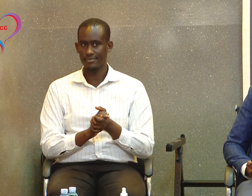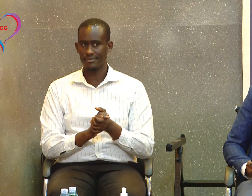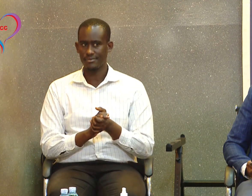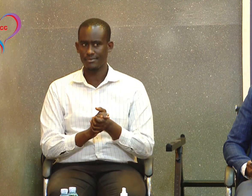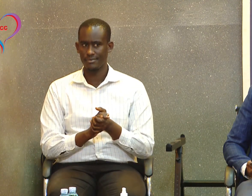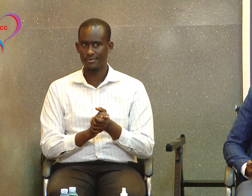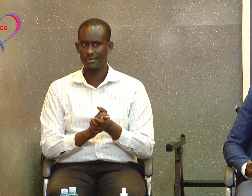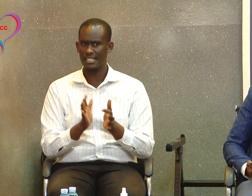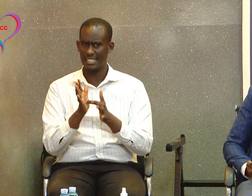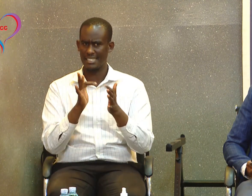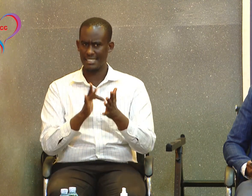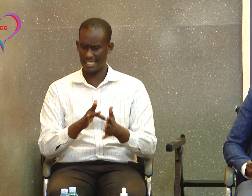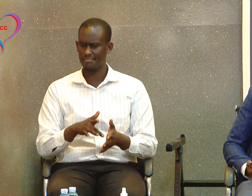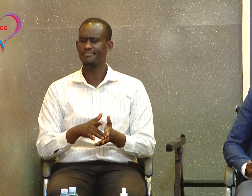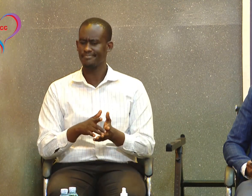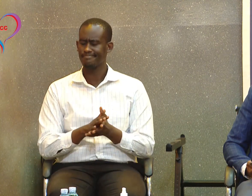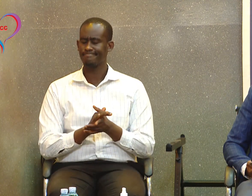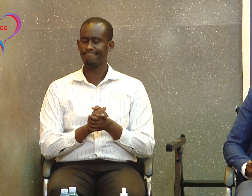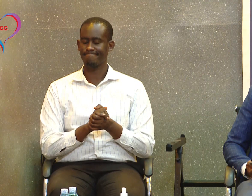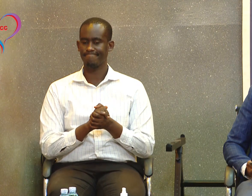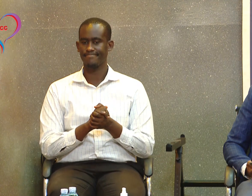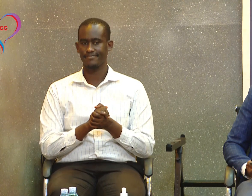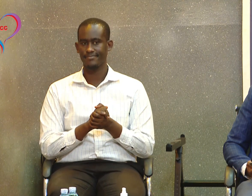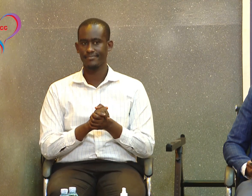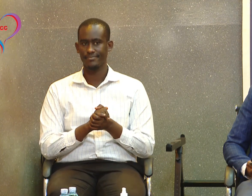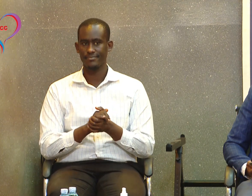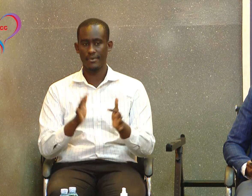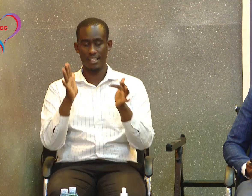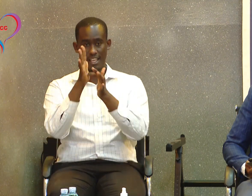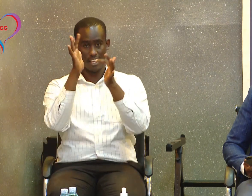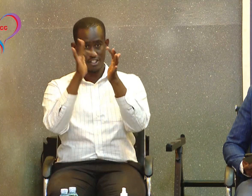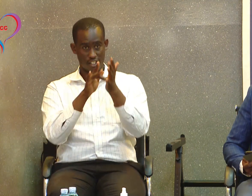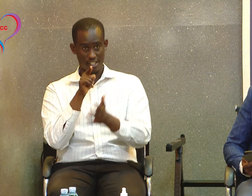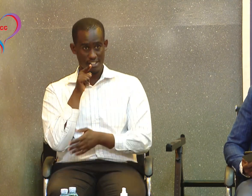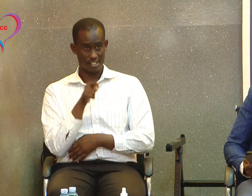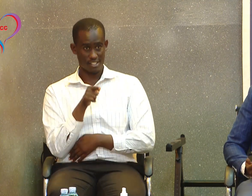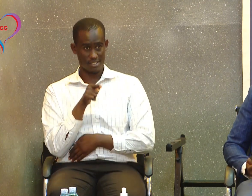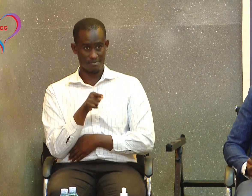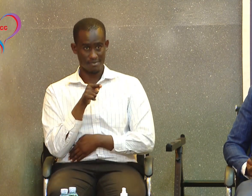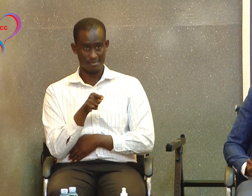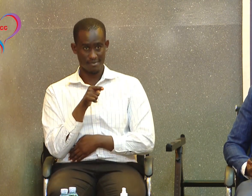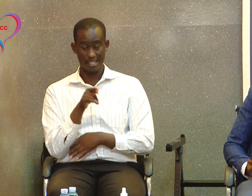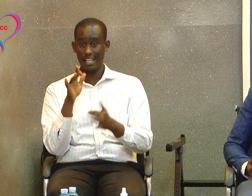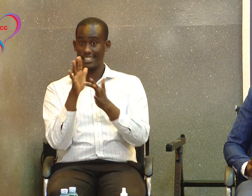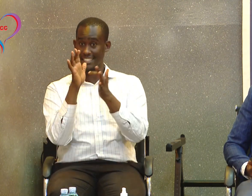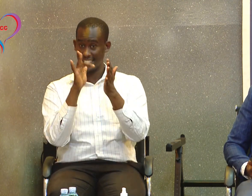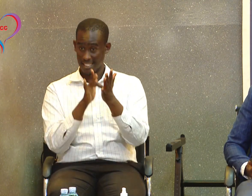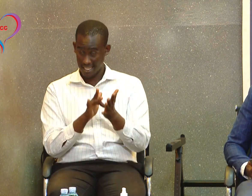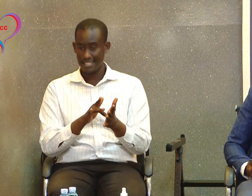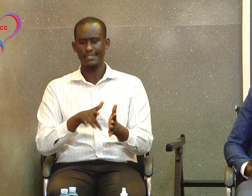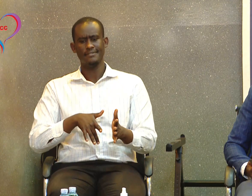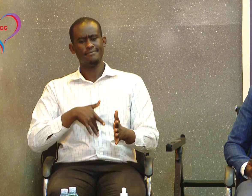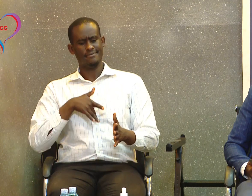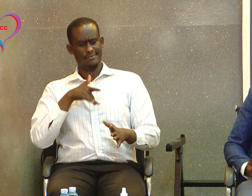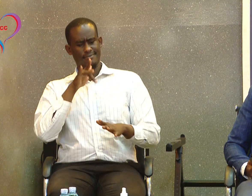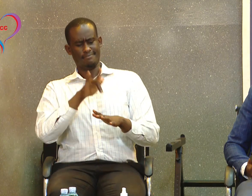asked such a crucial question, and Jesus knew that these guys do not have time to sit down and do research. Yesu